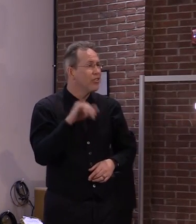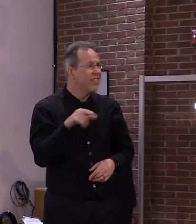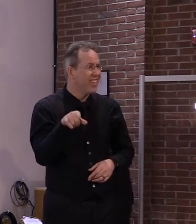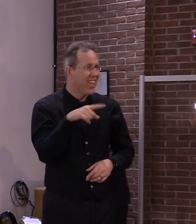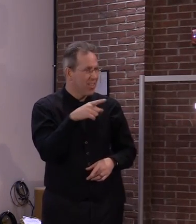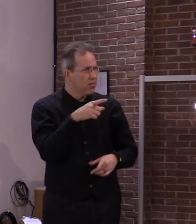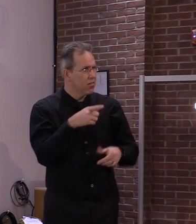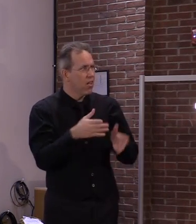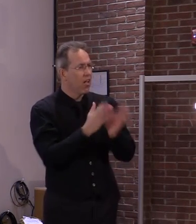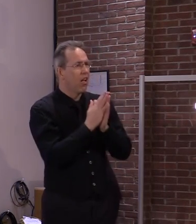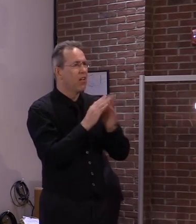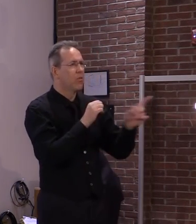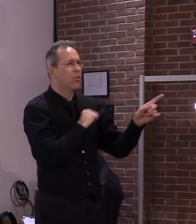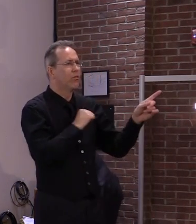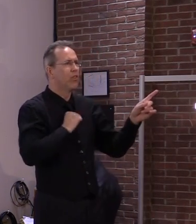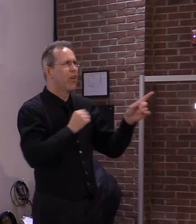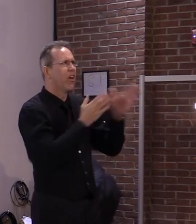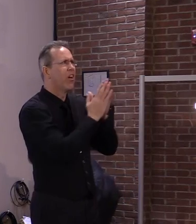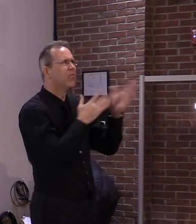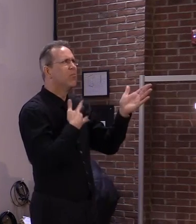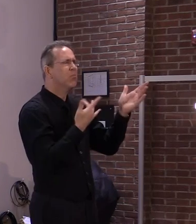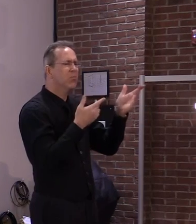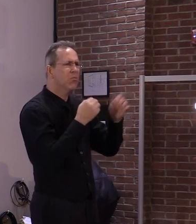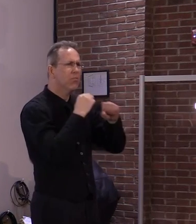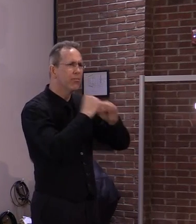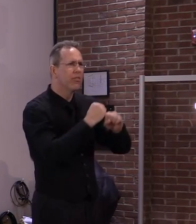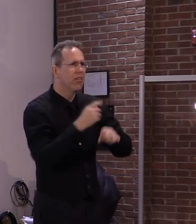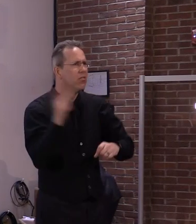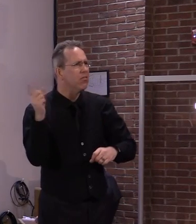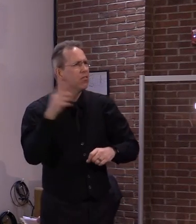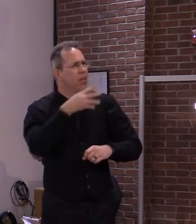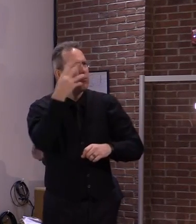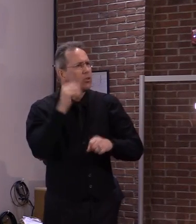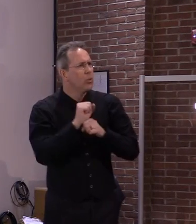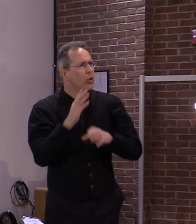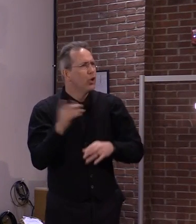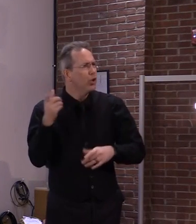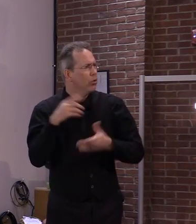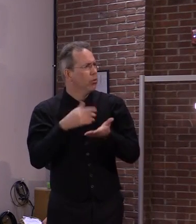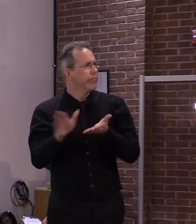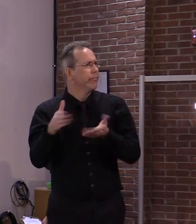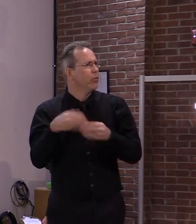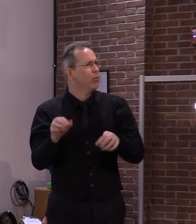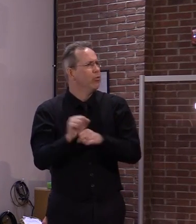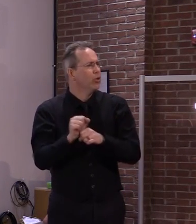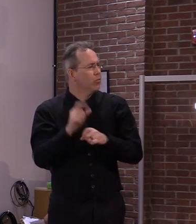But we'll continue to do our part as well. But it's really in their court.